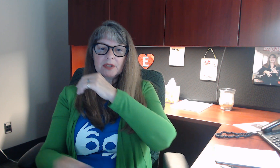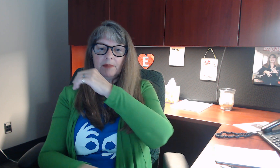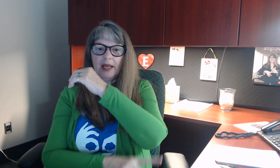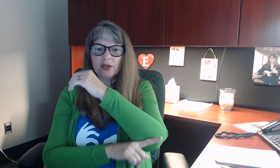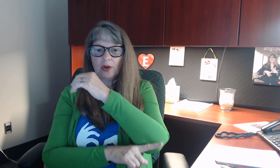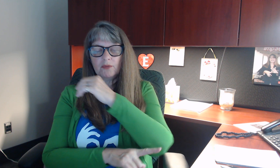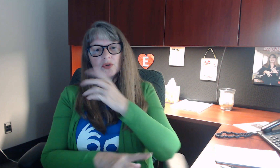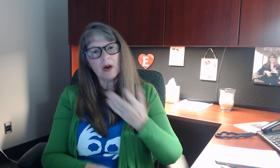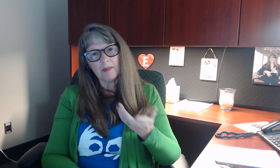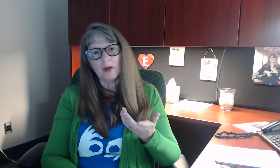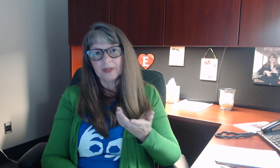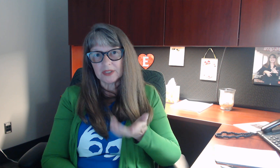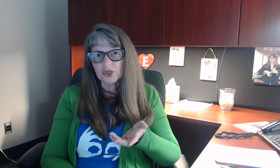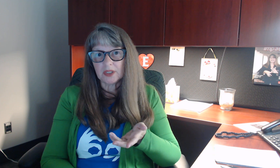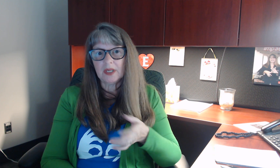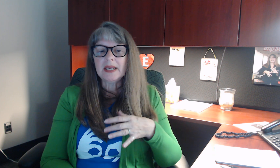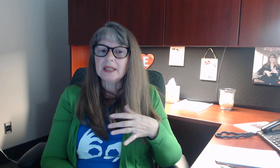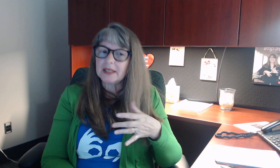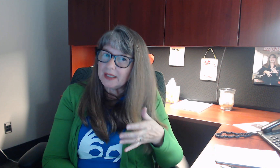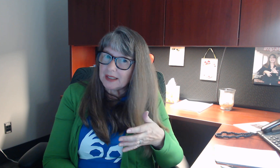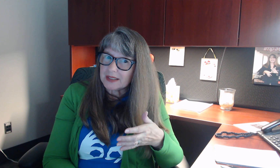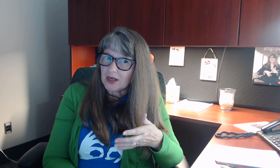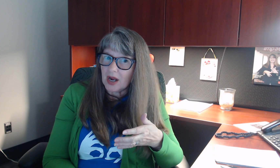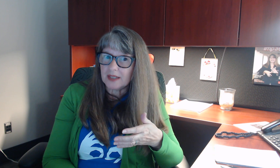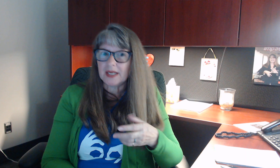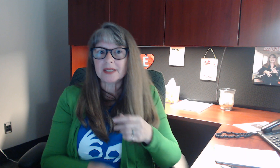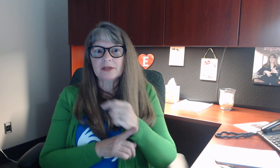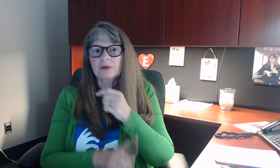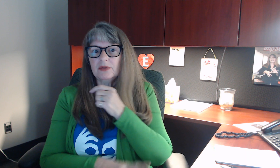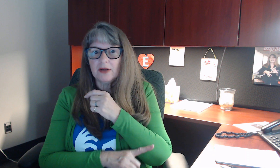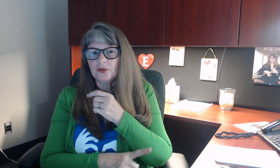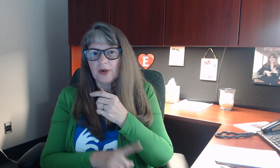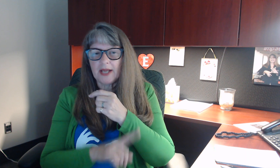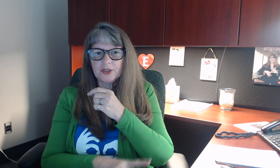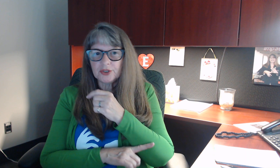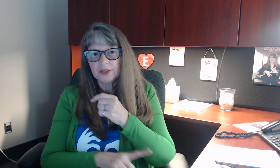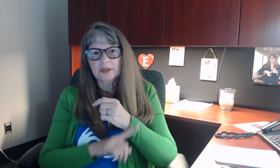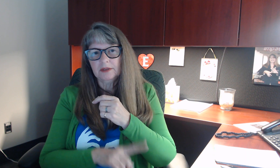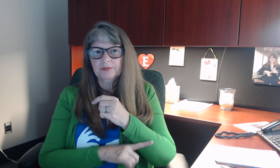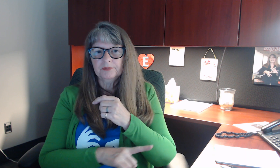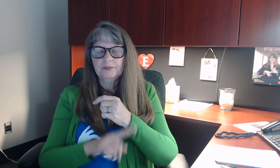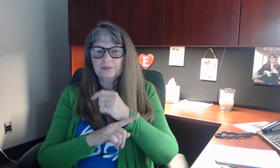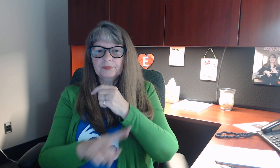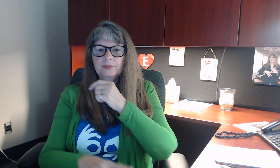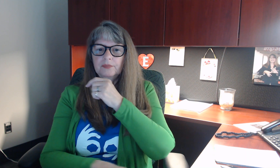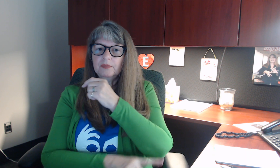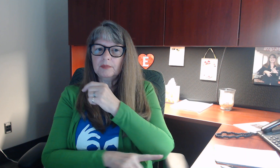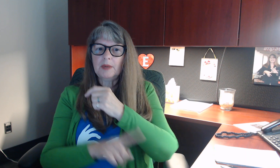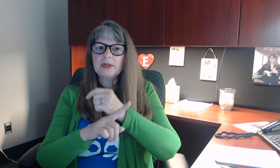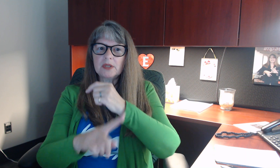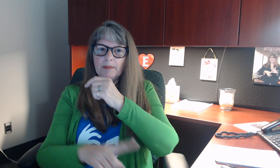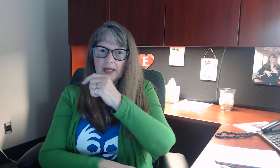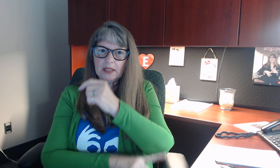Episcopalian, so if you're talking about religion, like again, it's in context. Those are not trash. But Episcopalian is